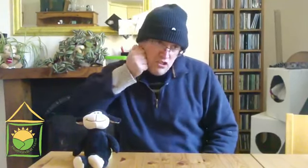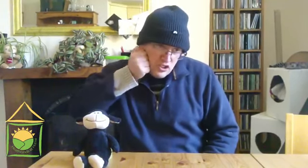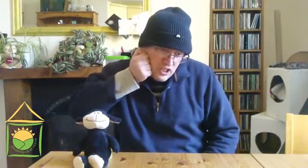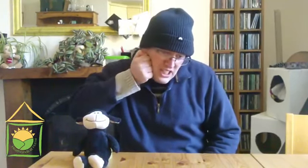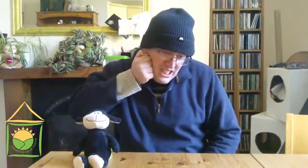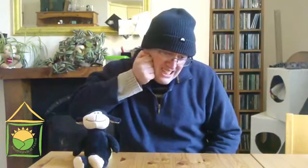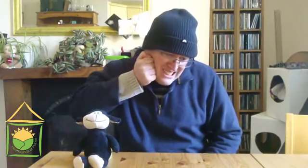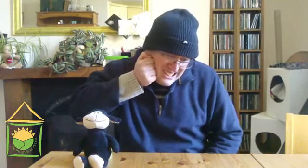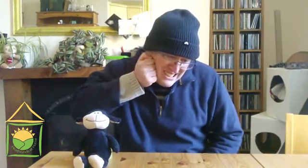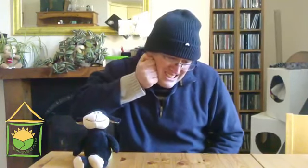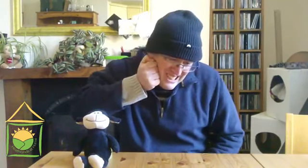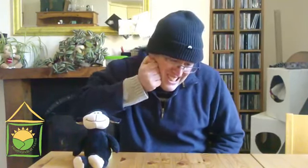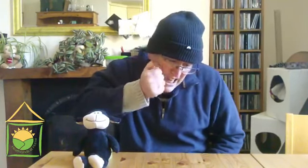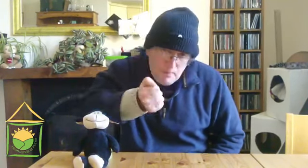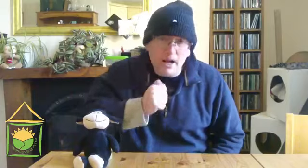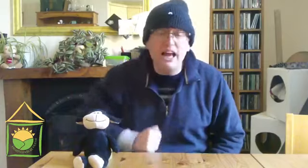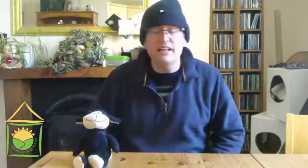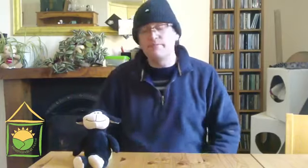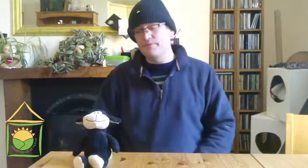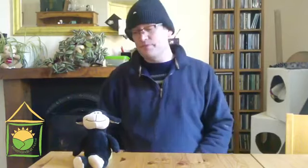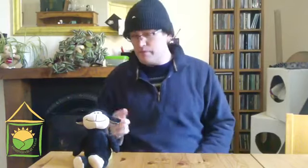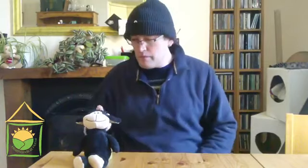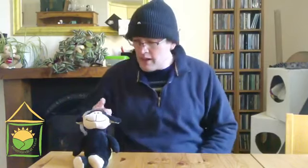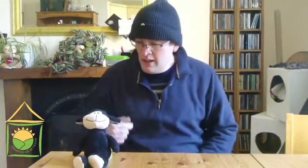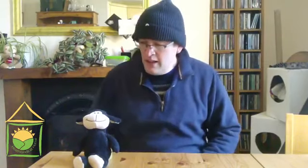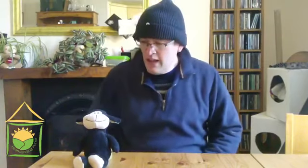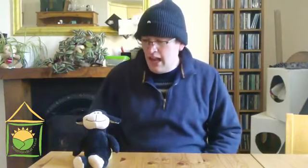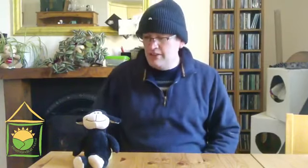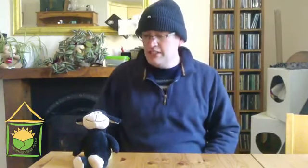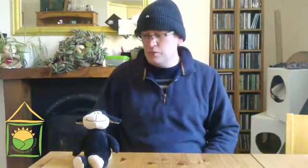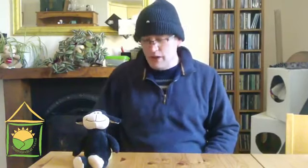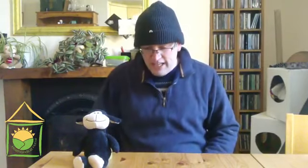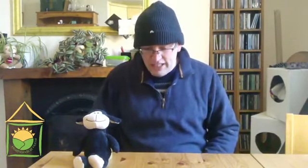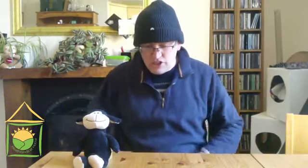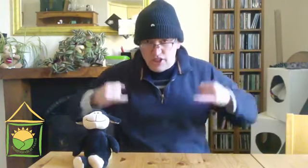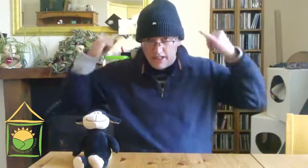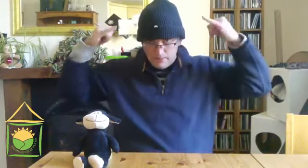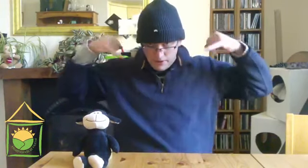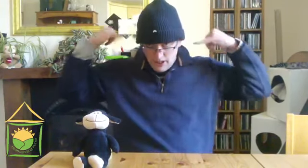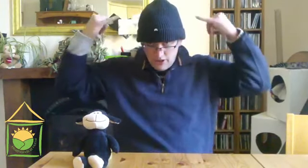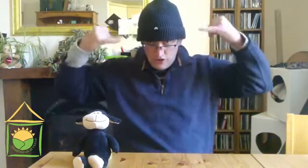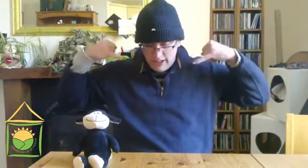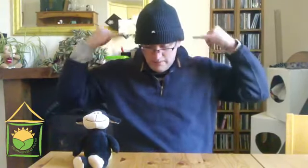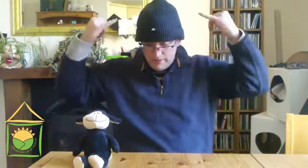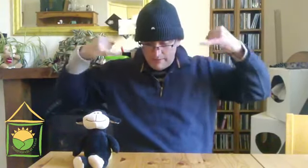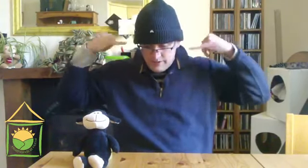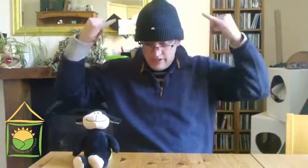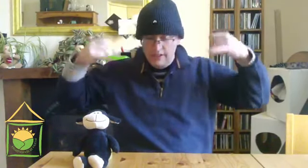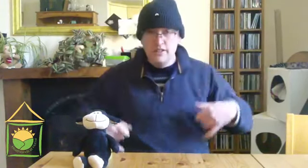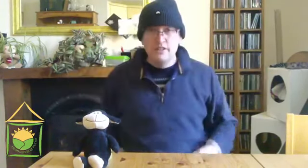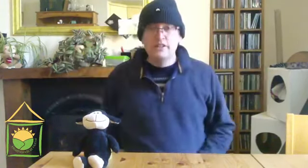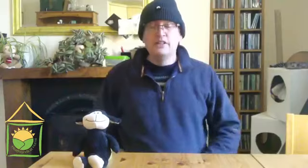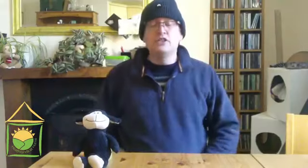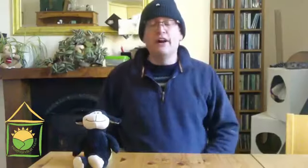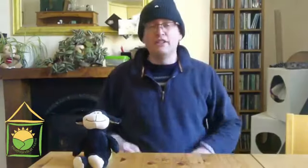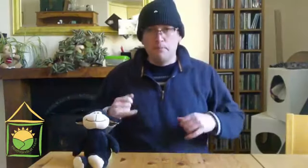the cheek there, black. And this one is sheep, so sheep. So it's